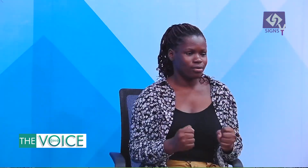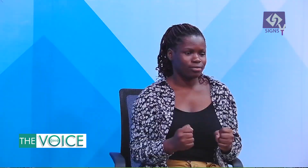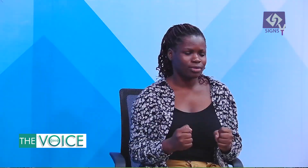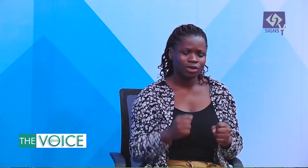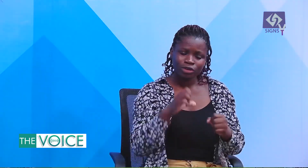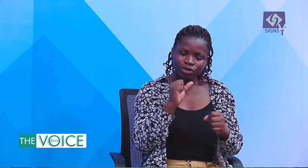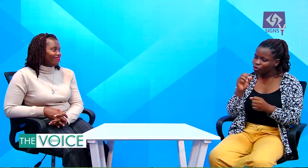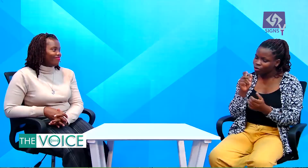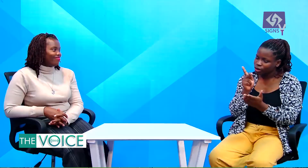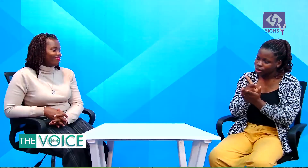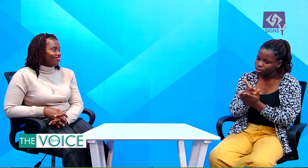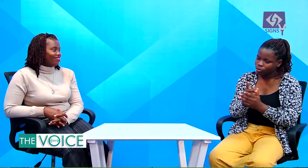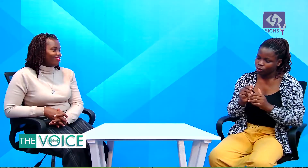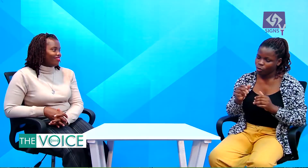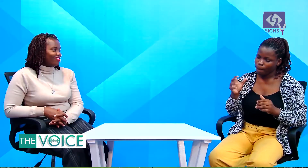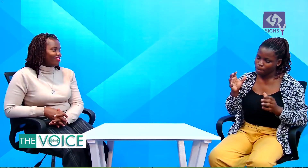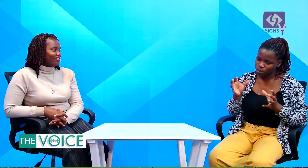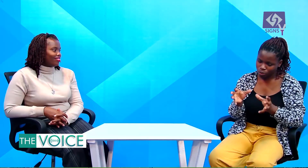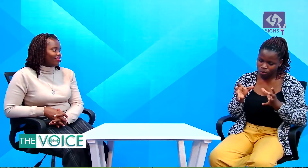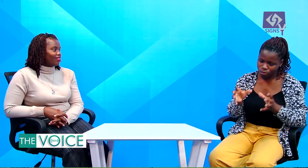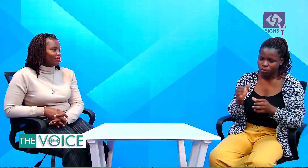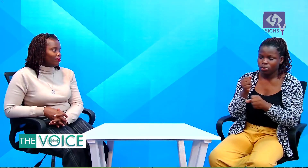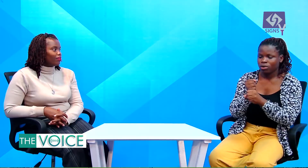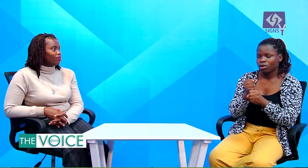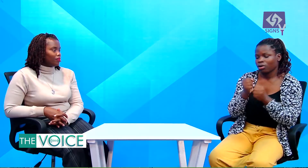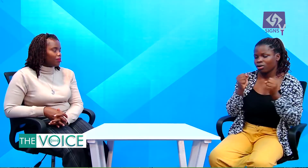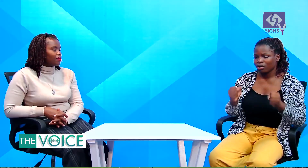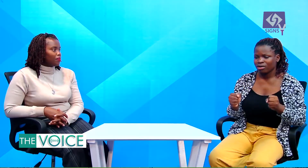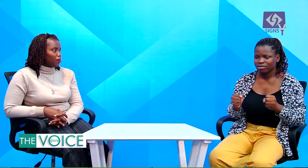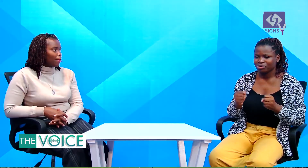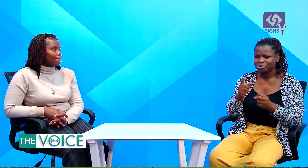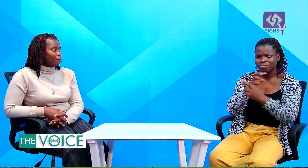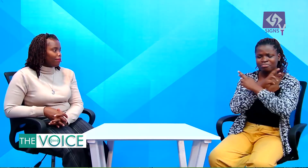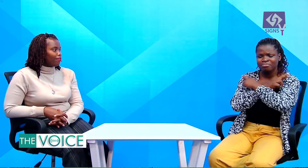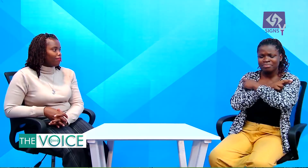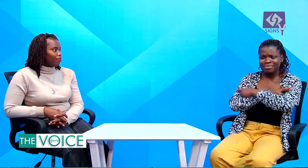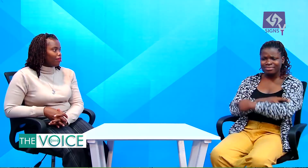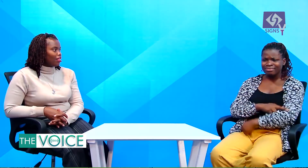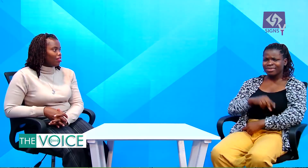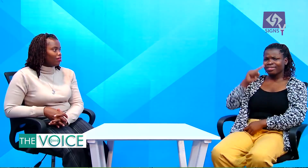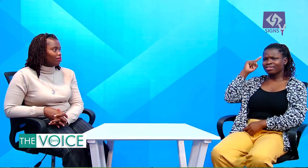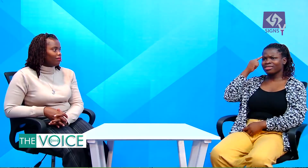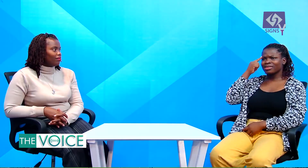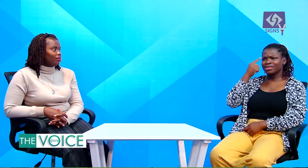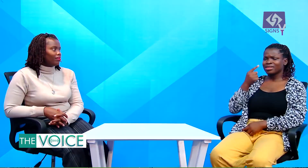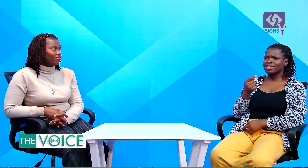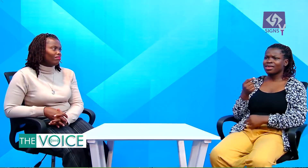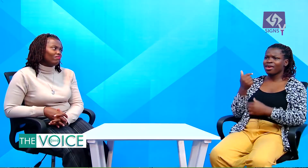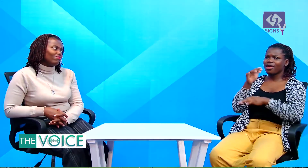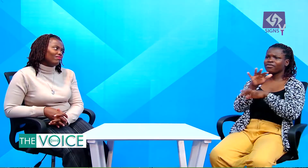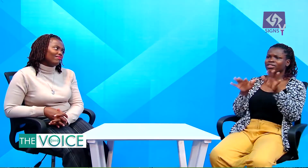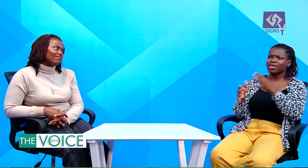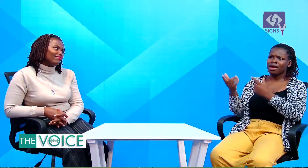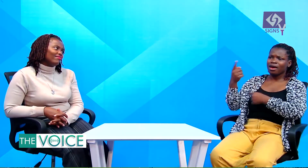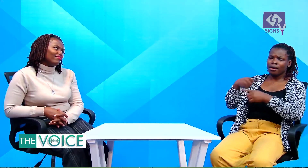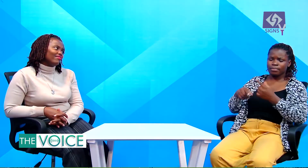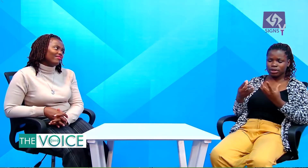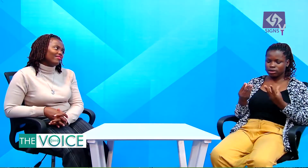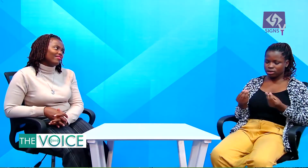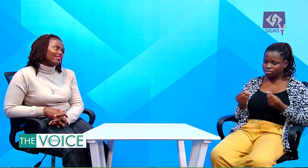And I really want to encourage my other friends with disability. Remember, your life will become better and good when you continue advocating for yourself. Don't sit